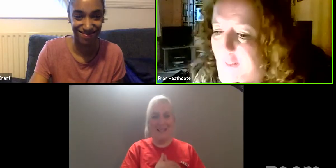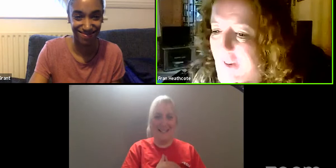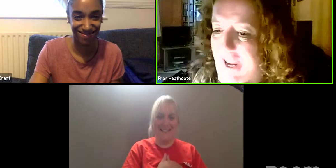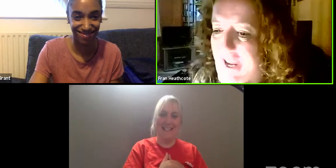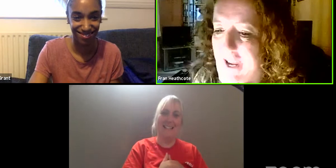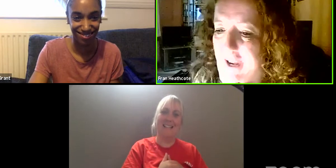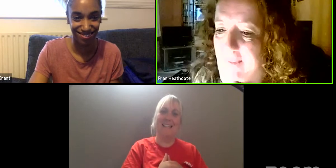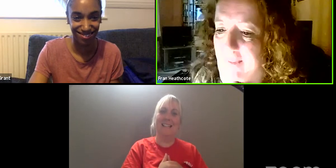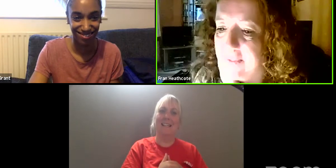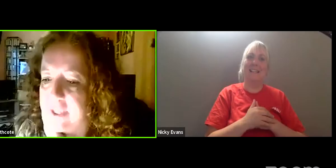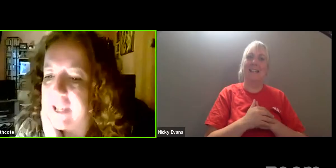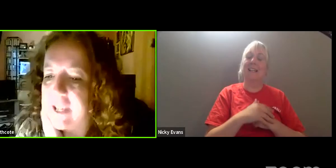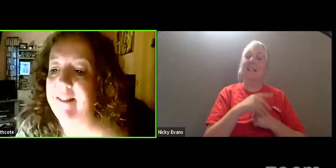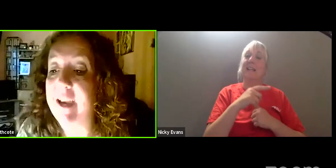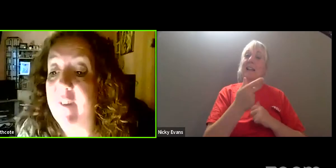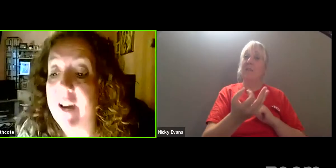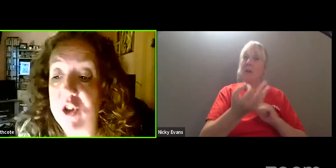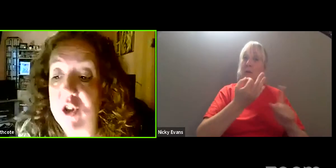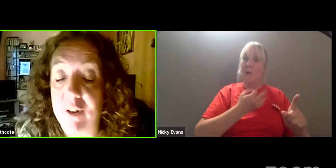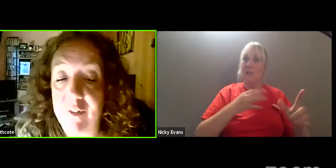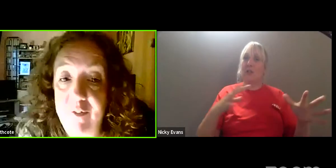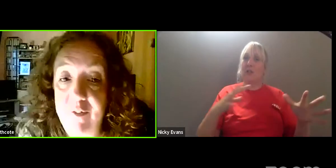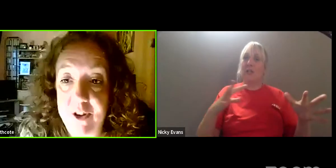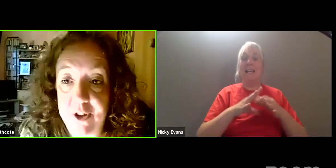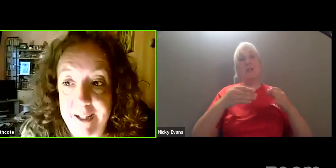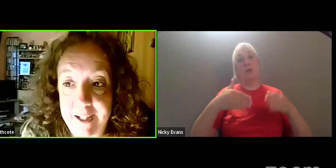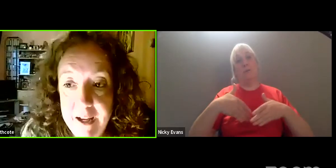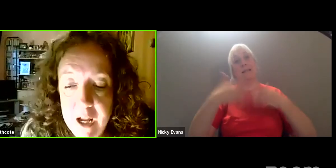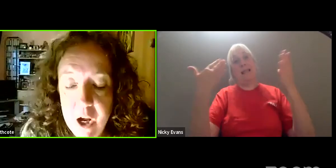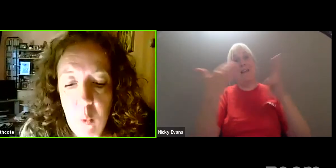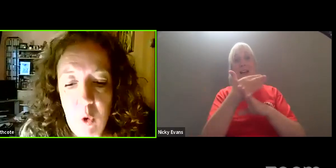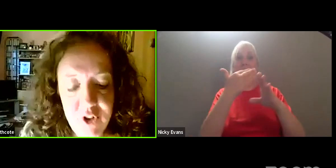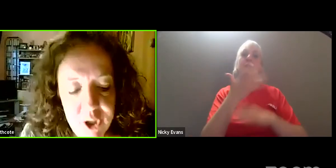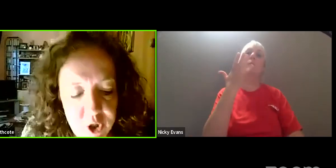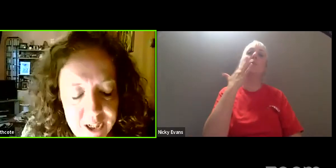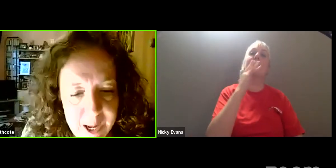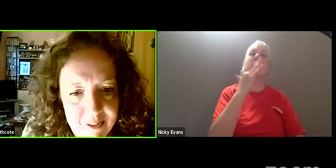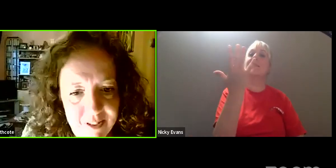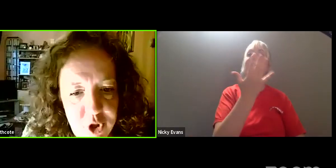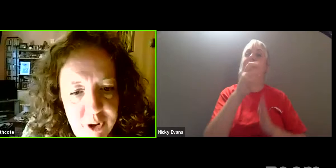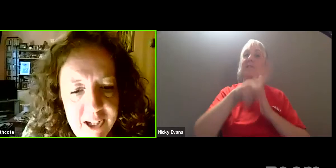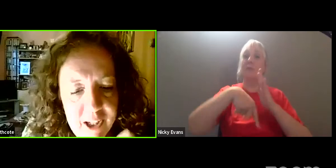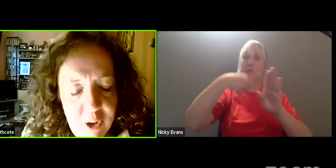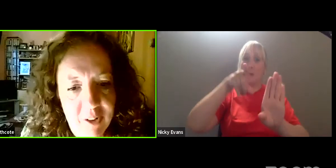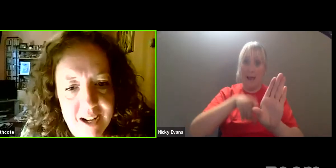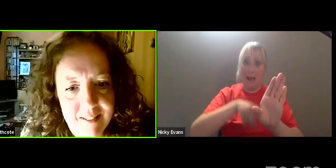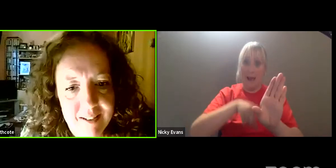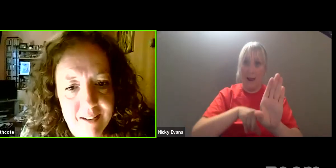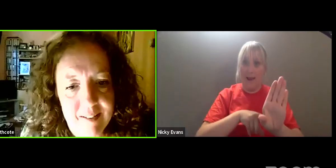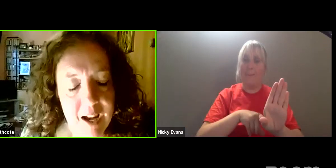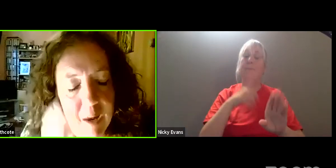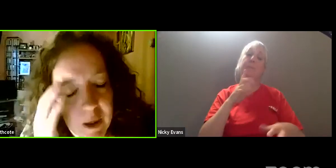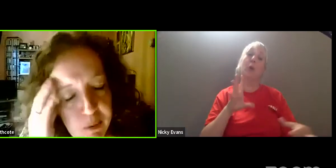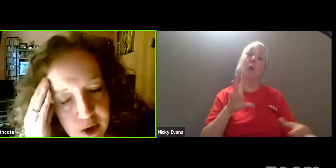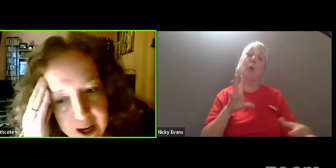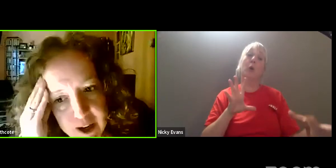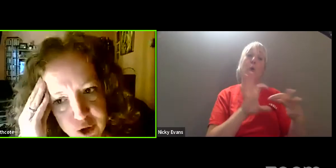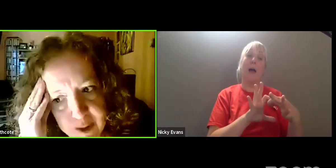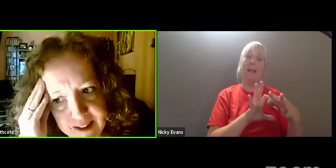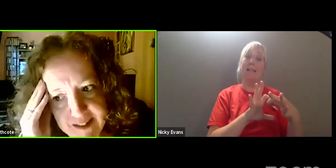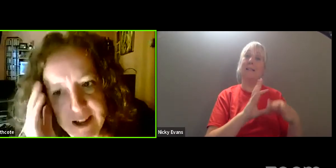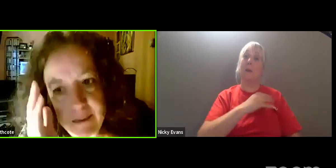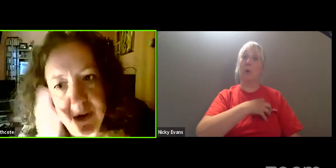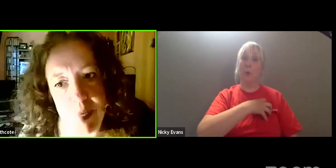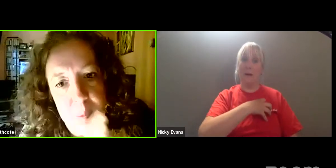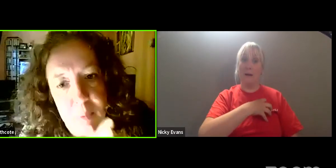of the day of action on the 15th of July, what usually happens is Unite contact us and we put out a